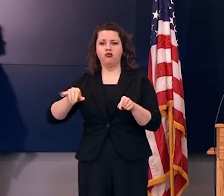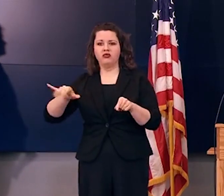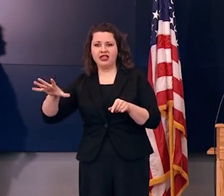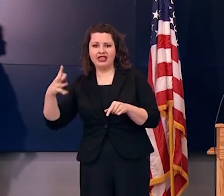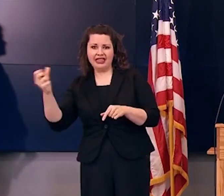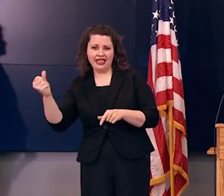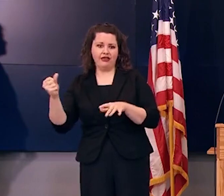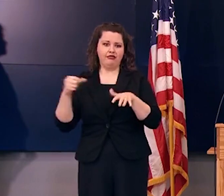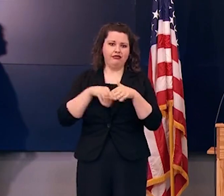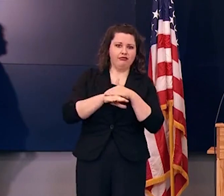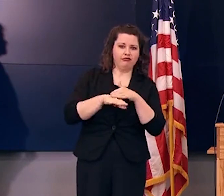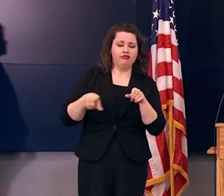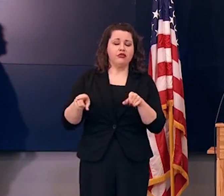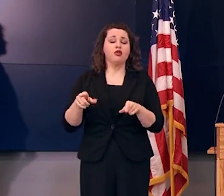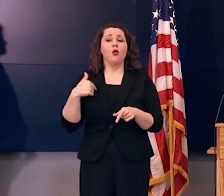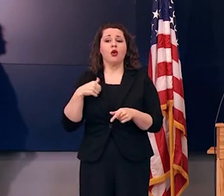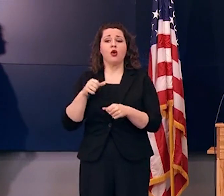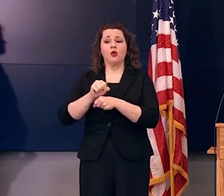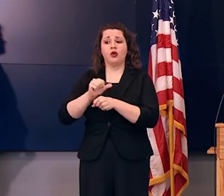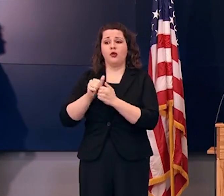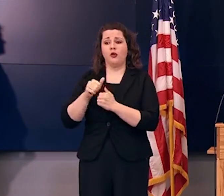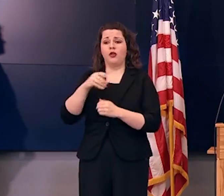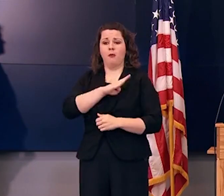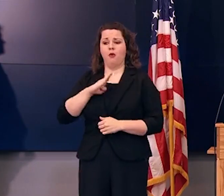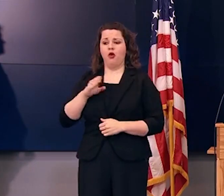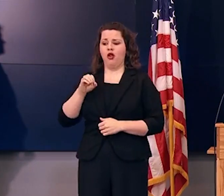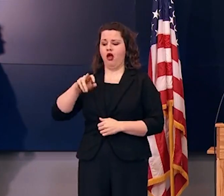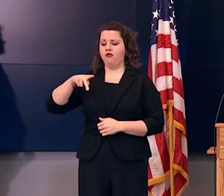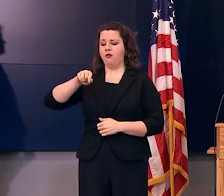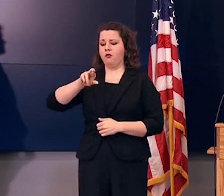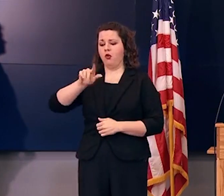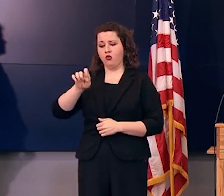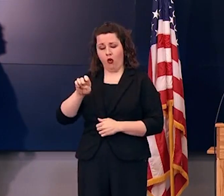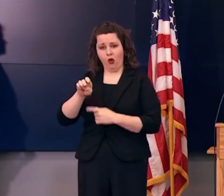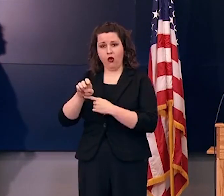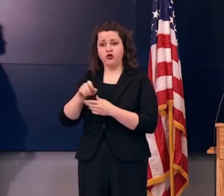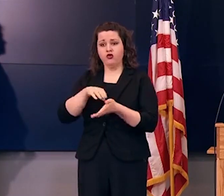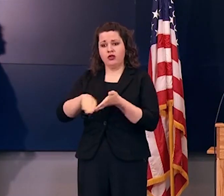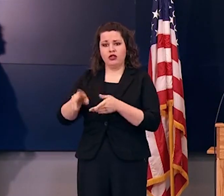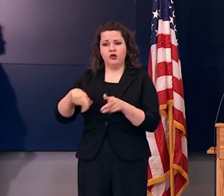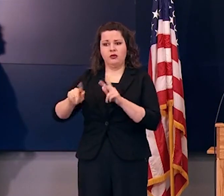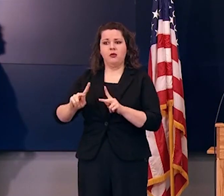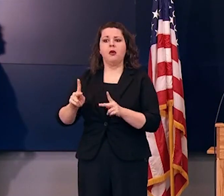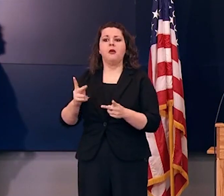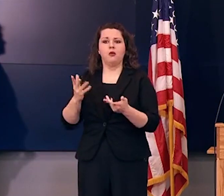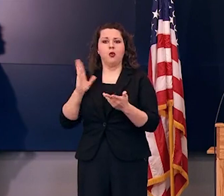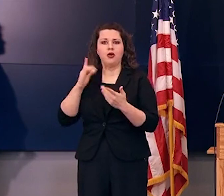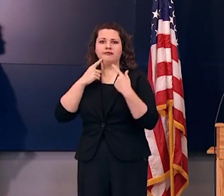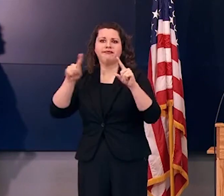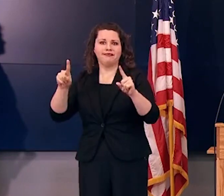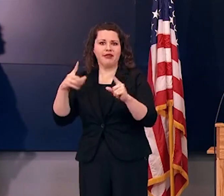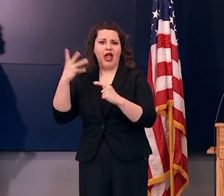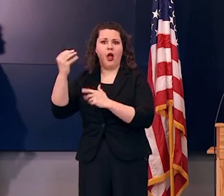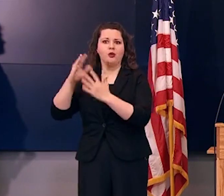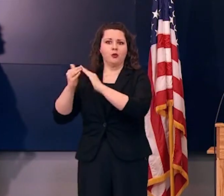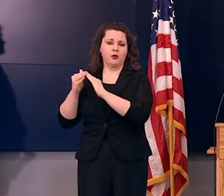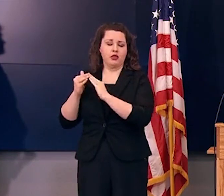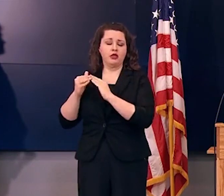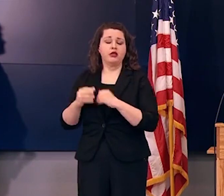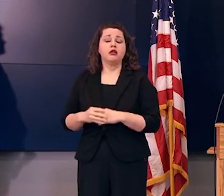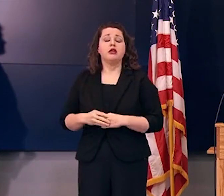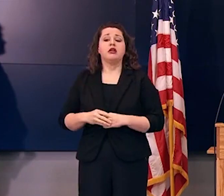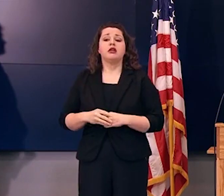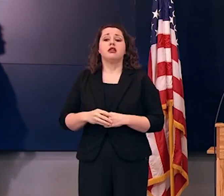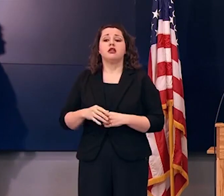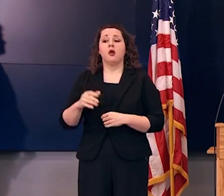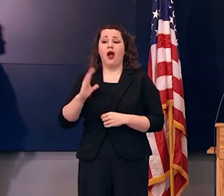Parole, which has the authority to release those that would likely succeed in a community setting. Together, our agencies are working to find